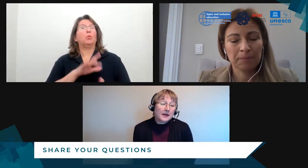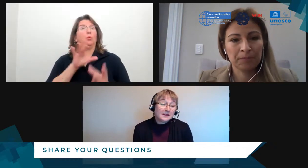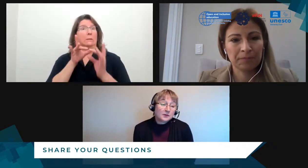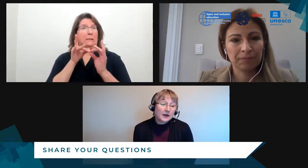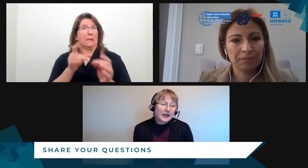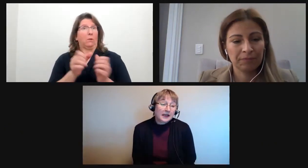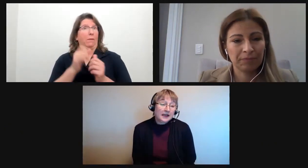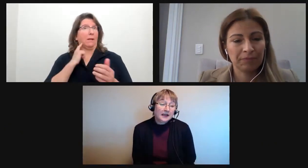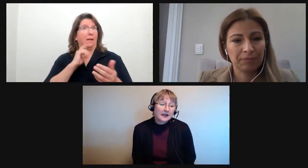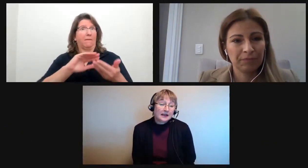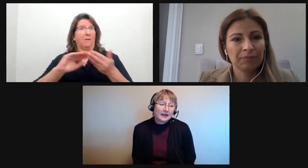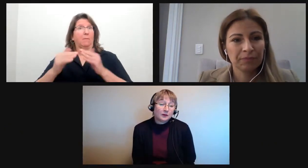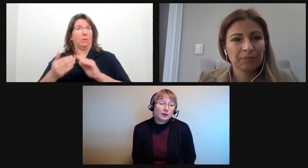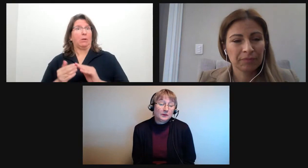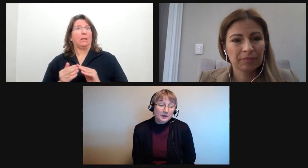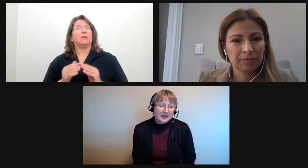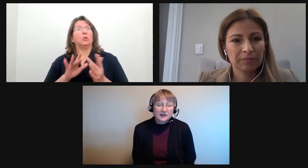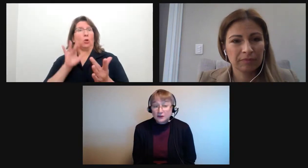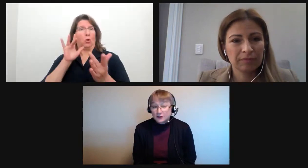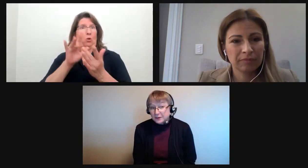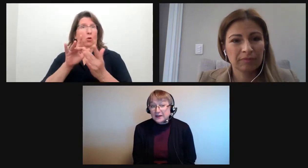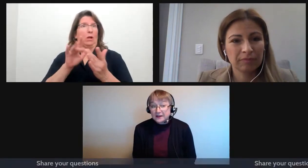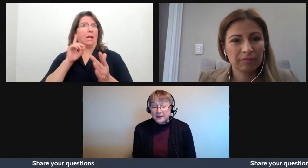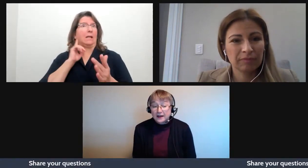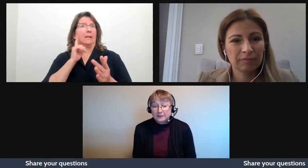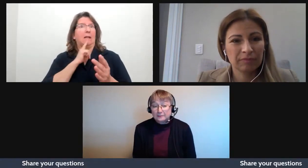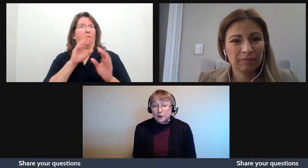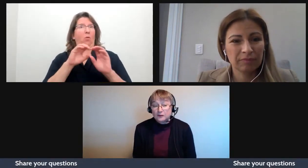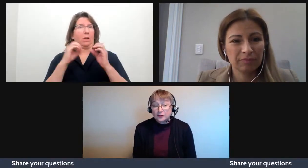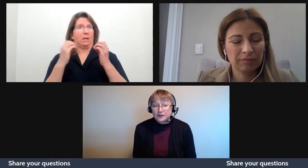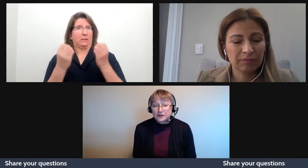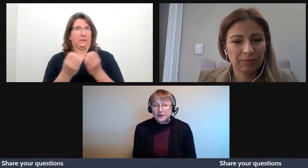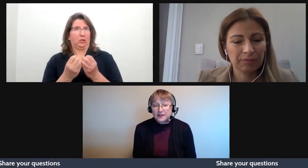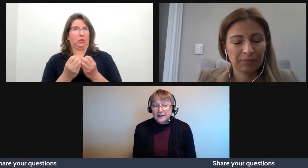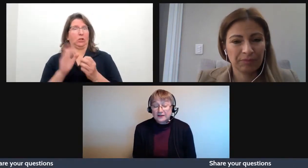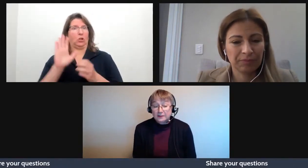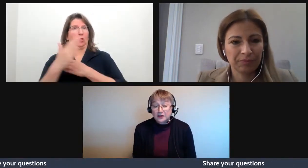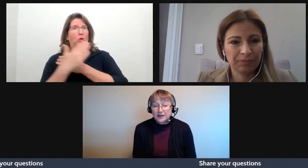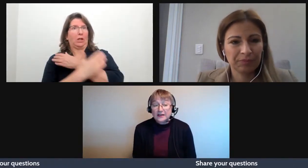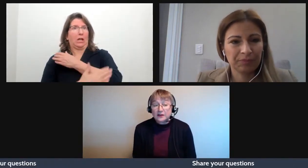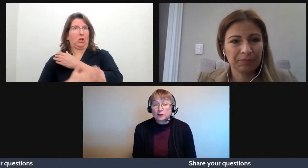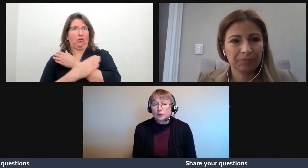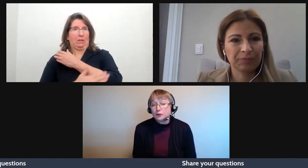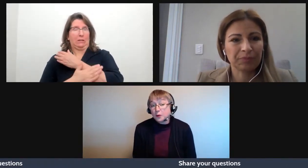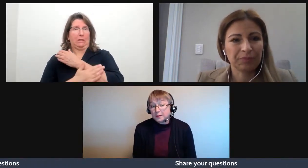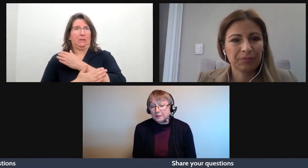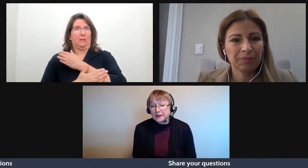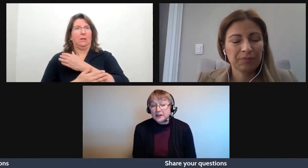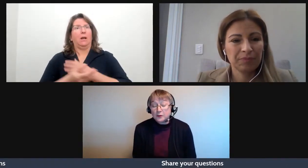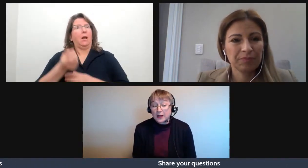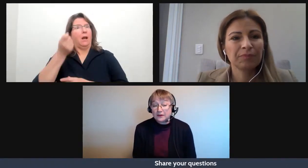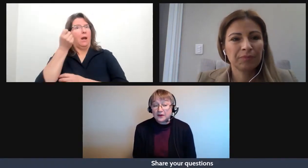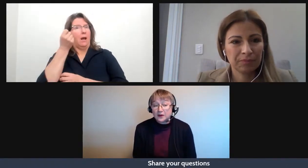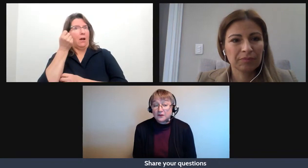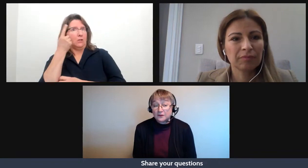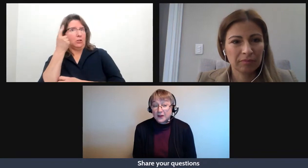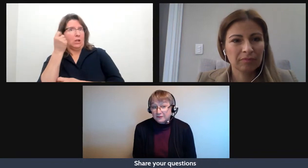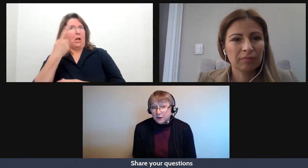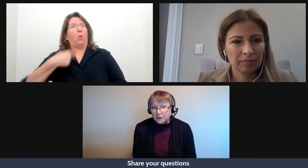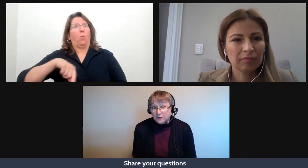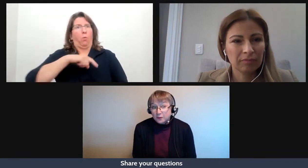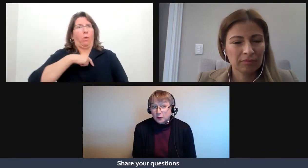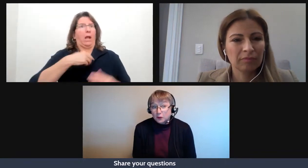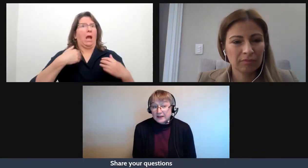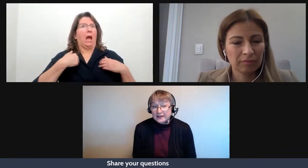Well, the best way would be to make overtures to the deaf community through probably you have